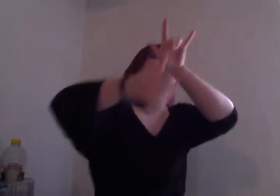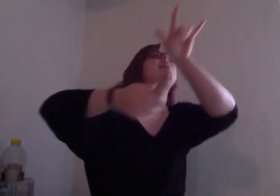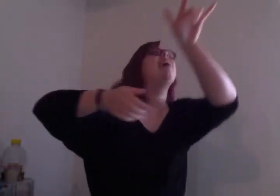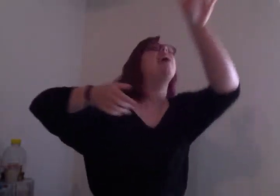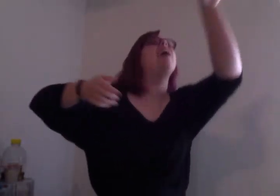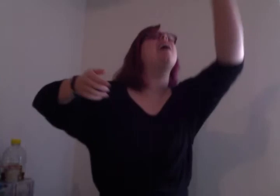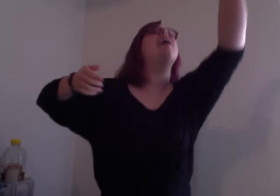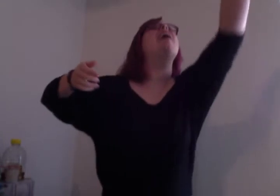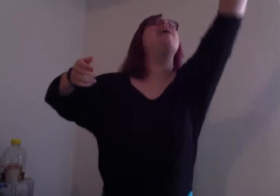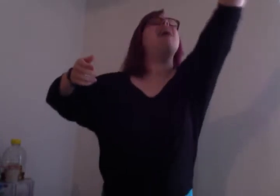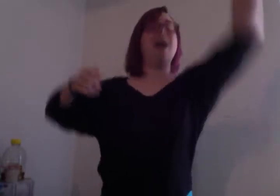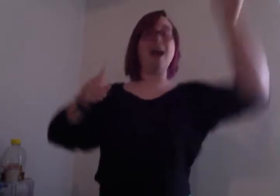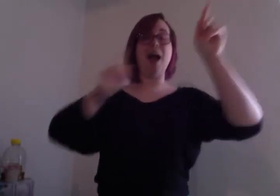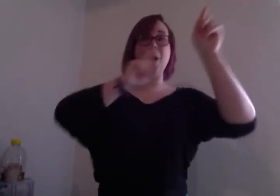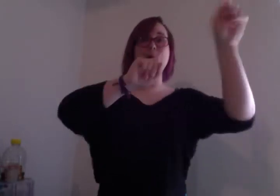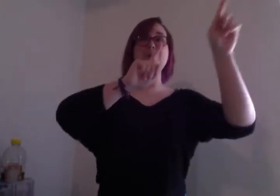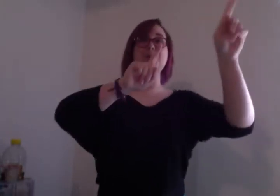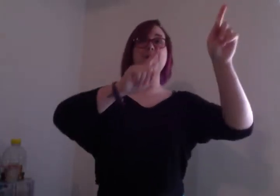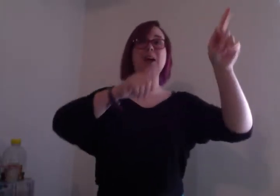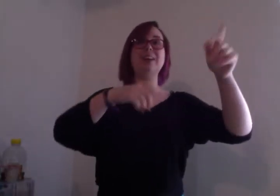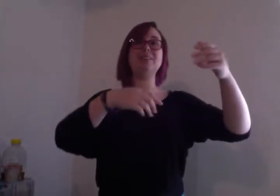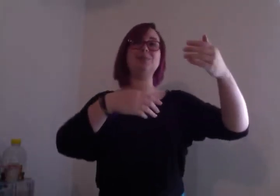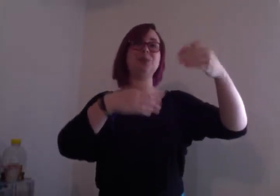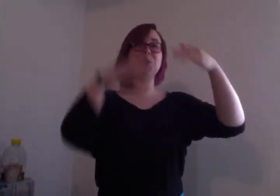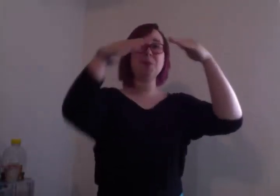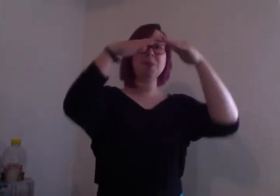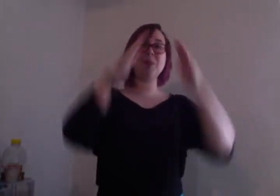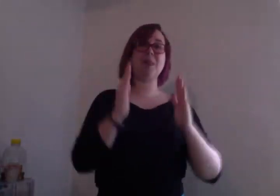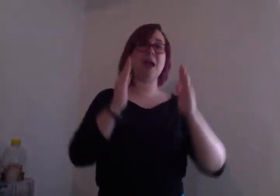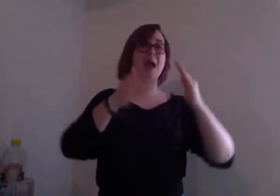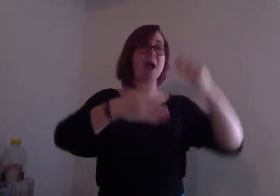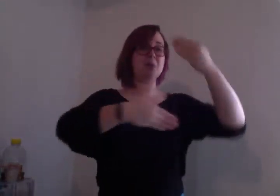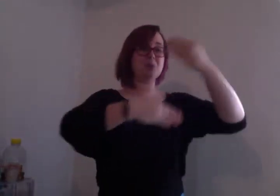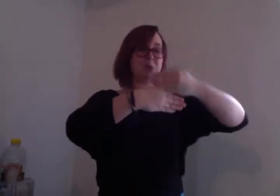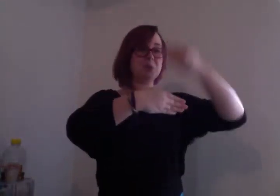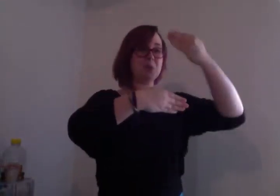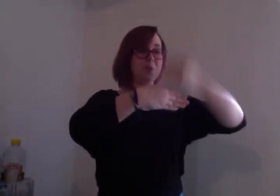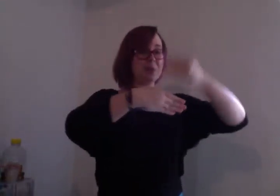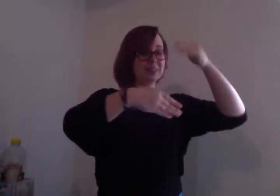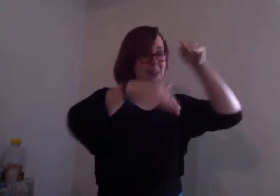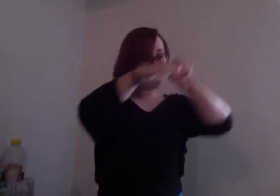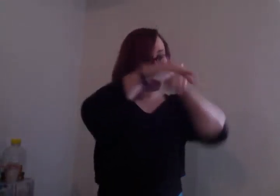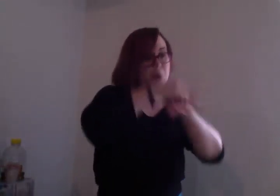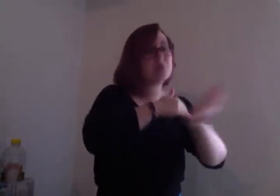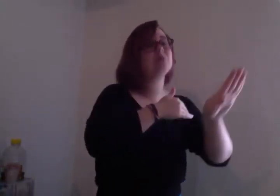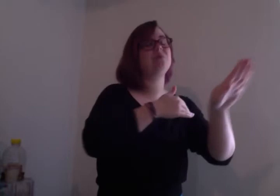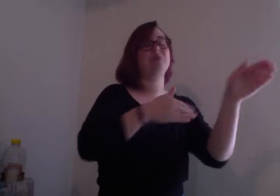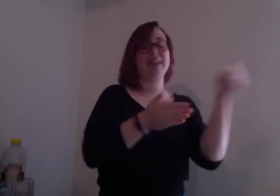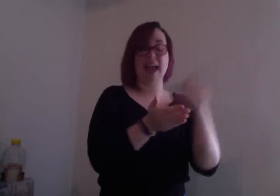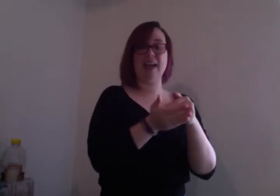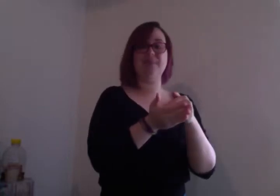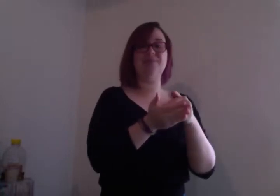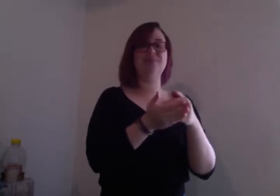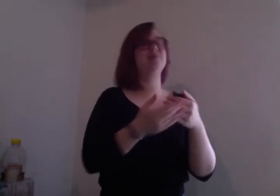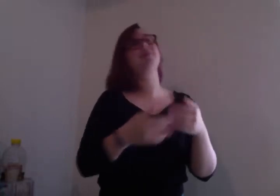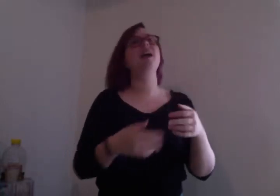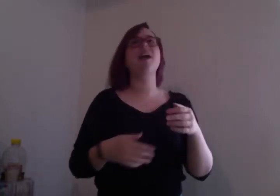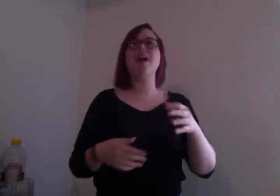The children's parents could scarcely believe that their children had been to the Neverland, but Wendy, John,